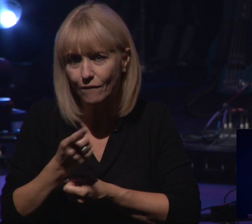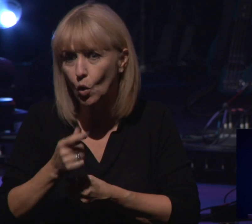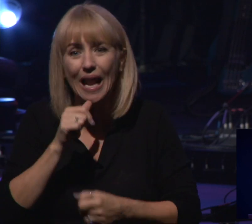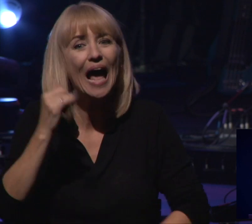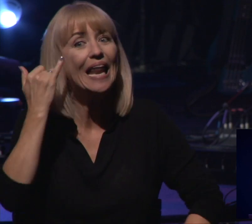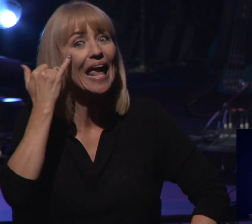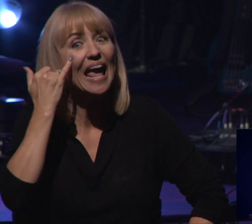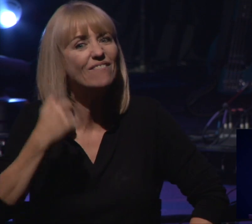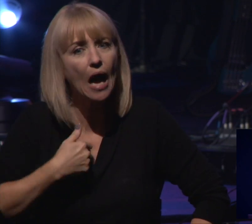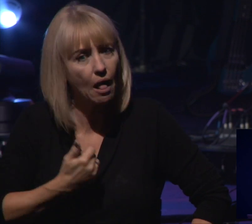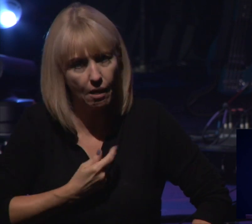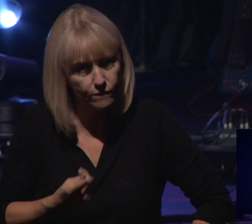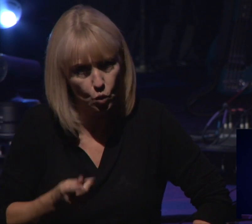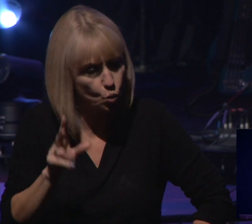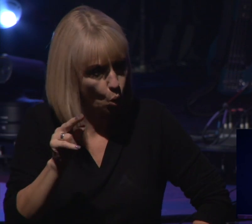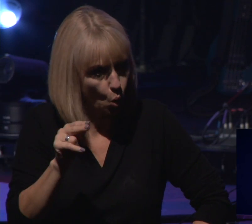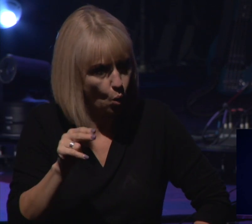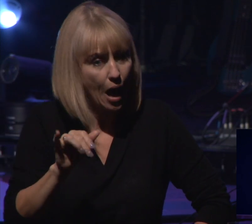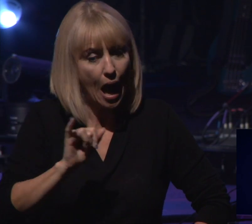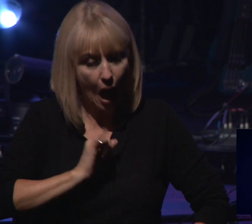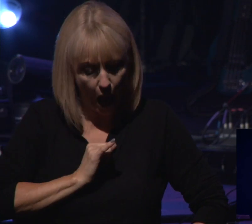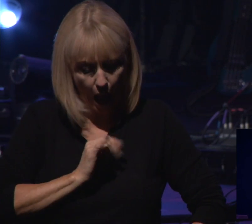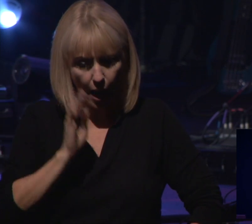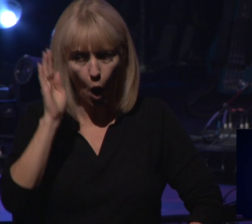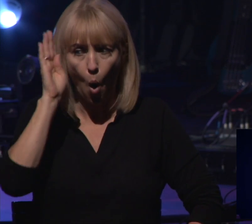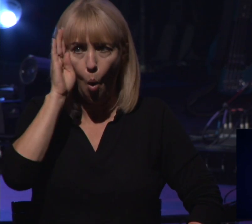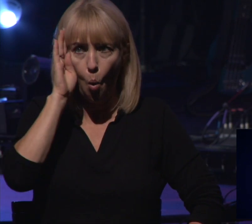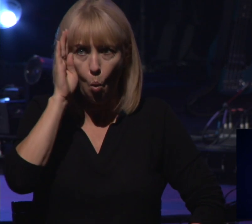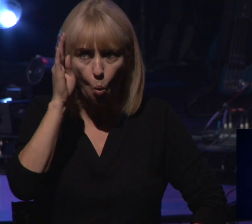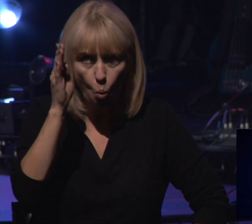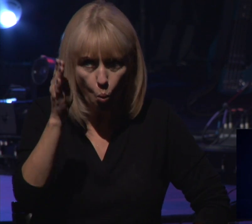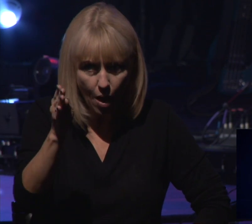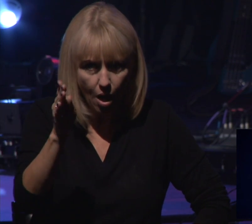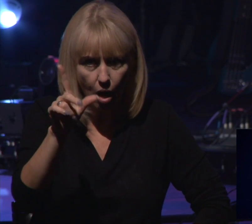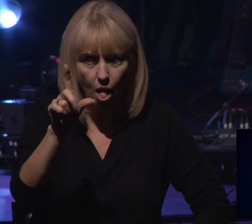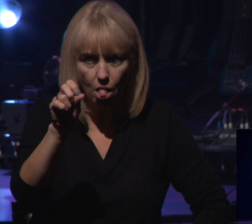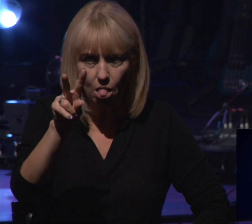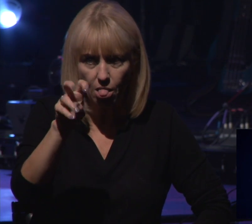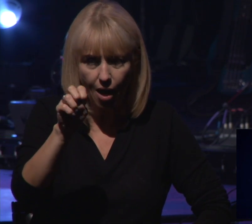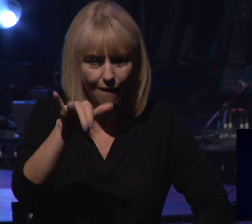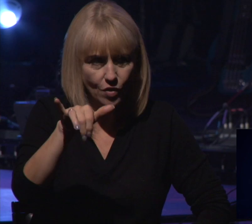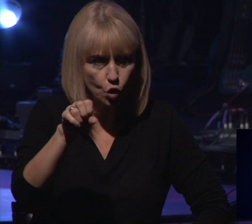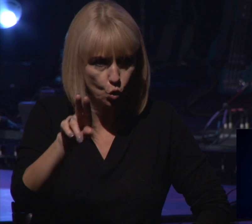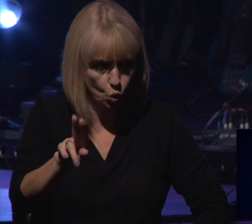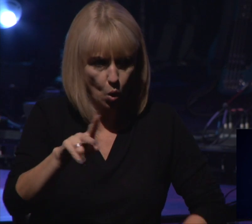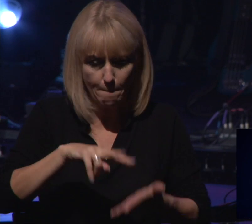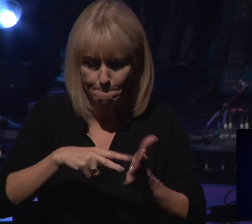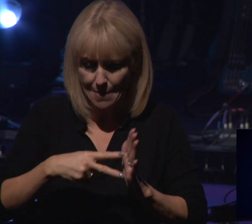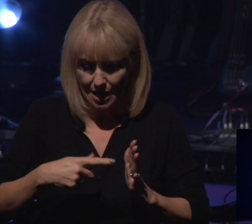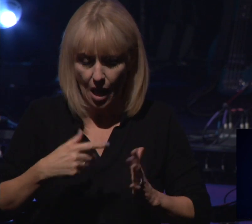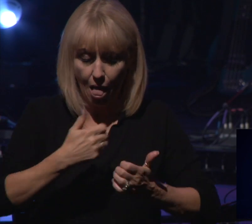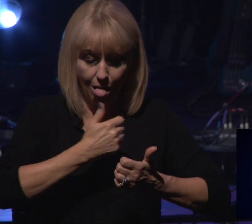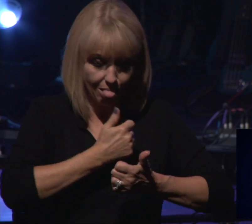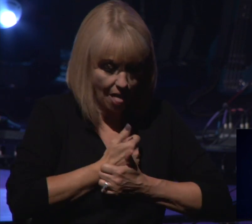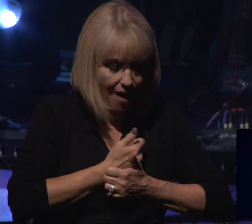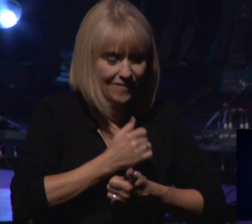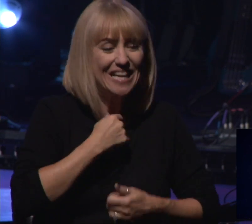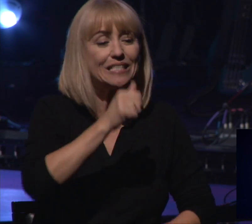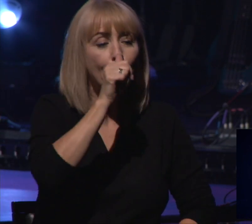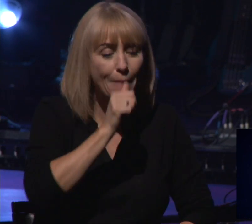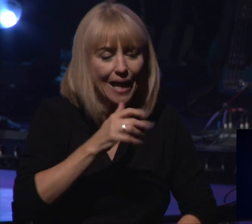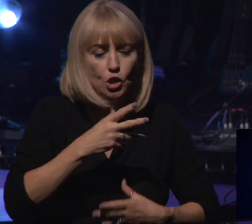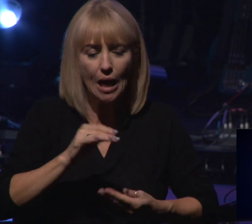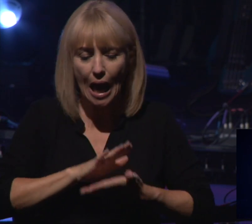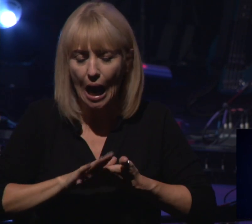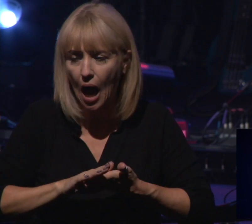you. It's not if I love you, I will love you. It's picking up 1 Corinthians 13. It says, a love is going to be